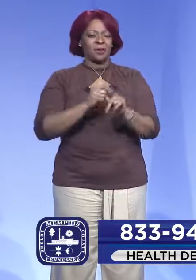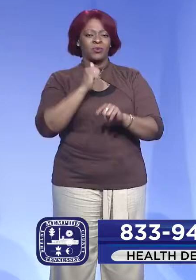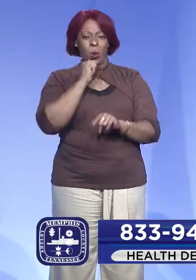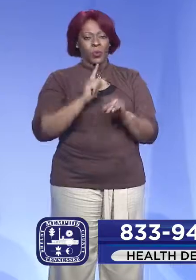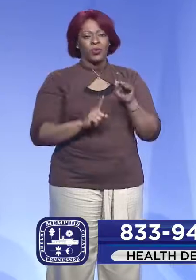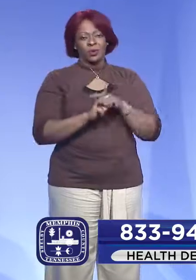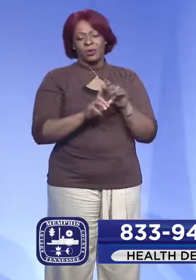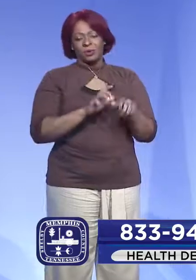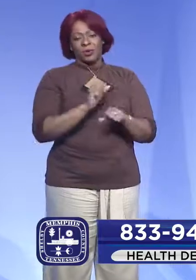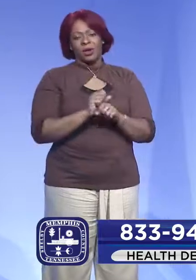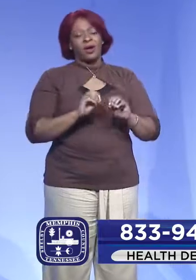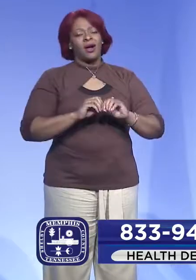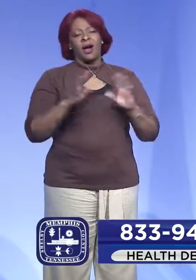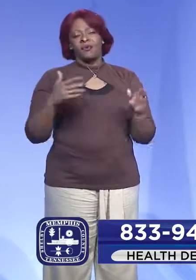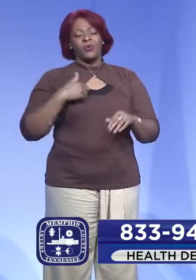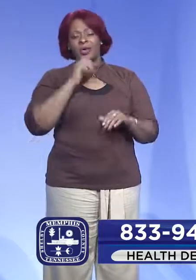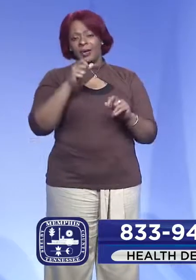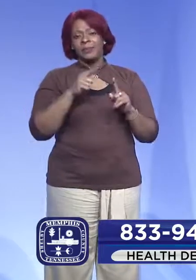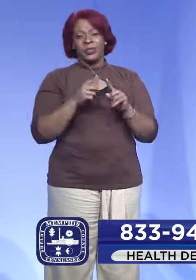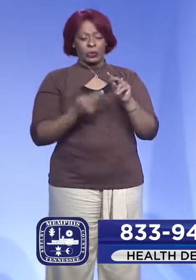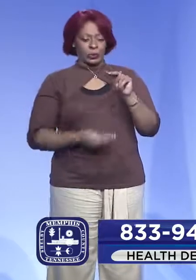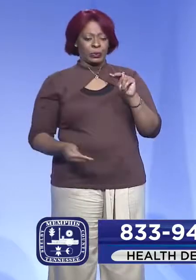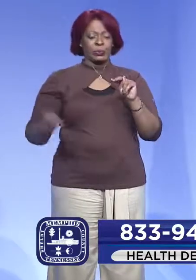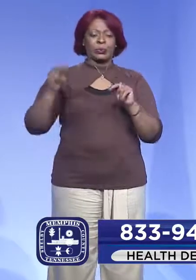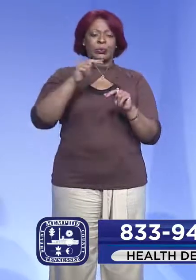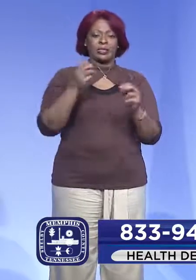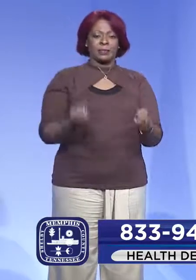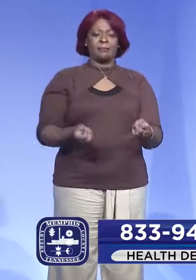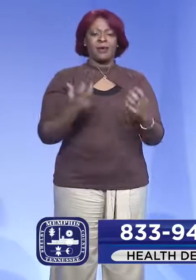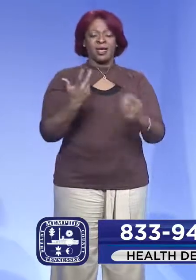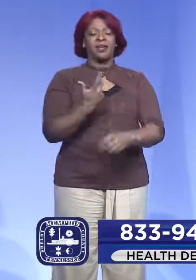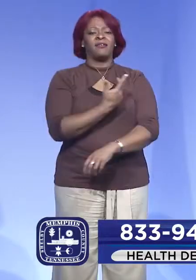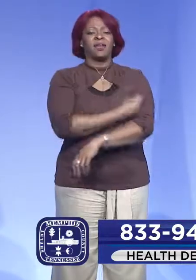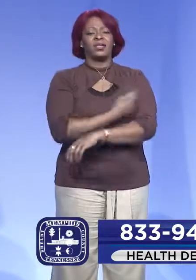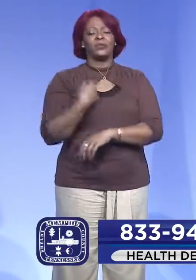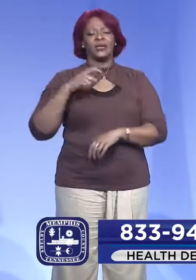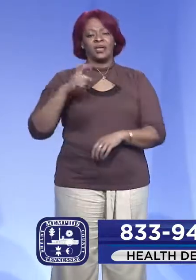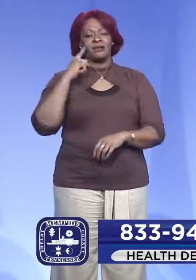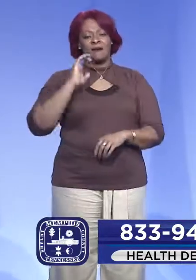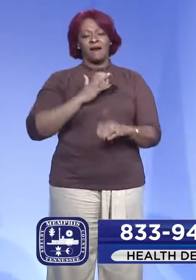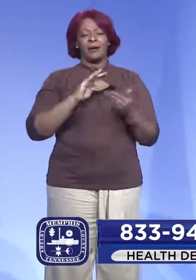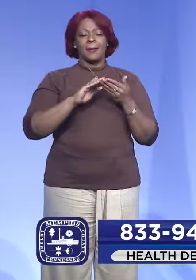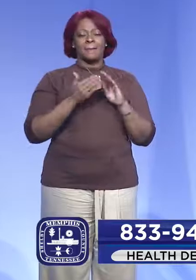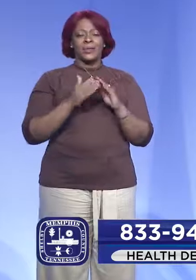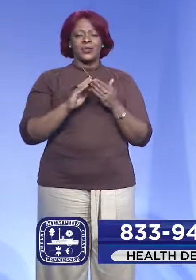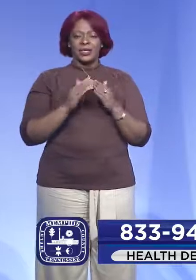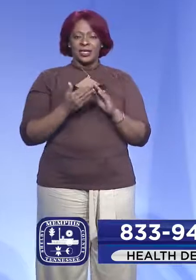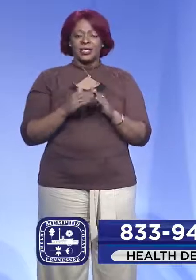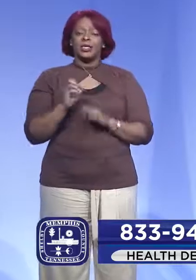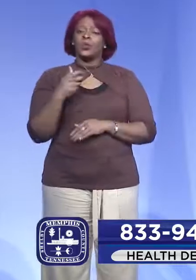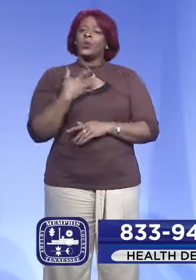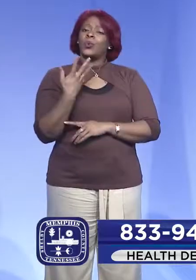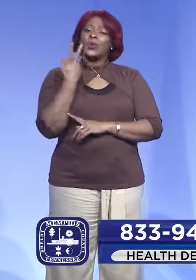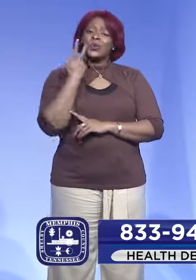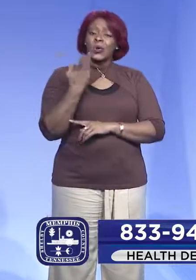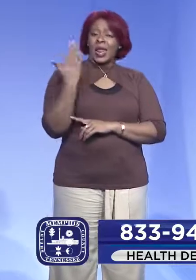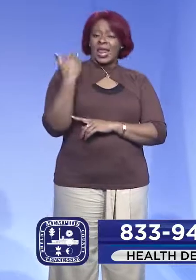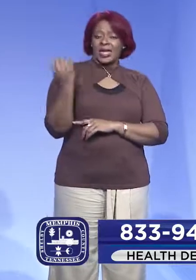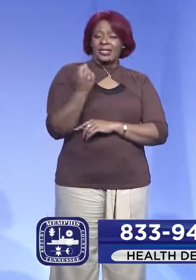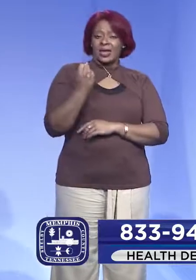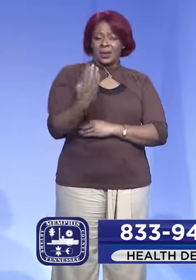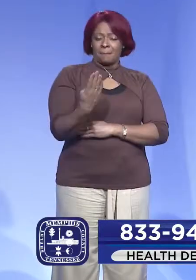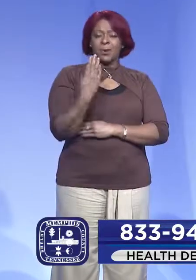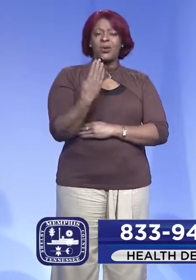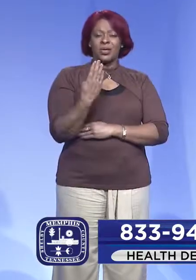And obviously, we won't be able to increase the amount of vaccine that we need in this community. So what we saw Saturday